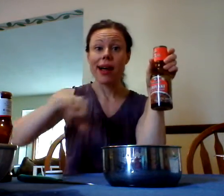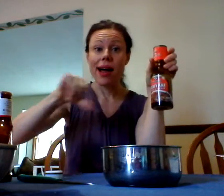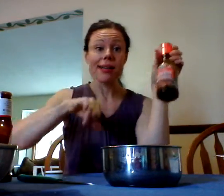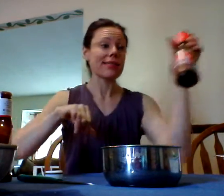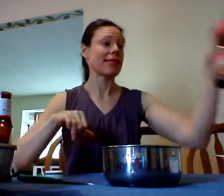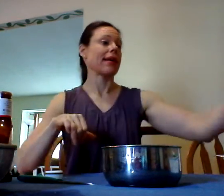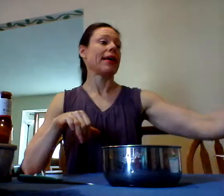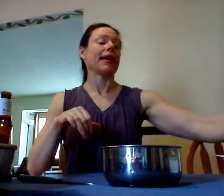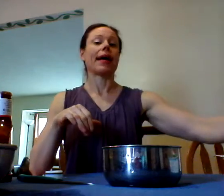sauce,